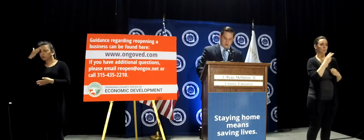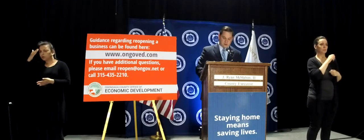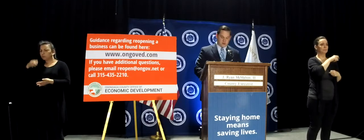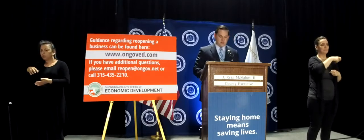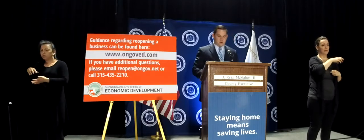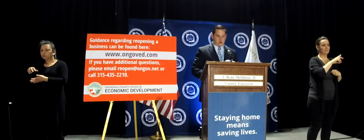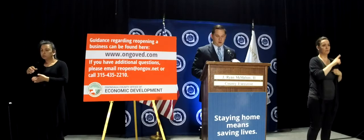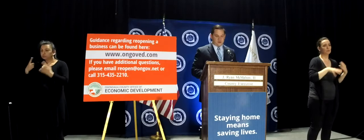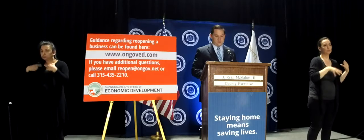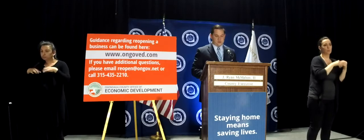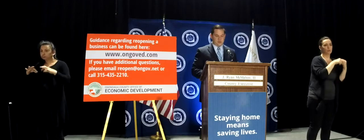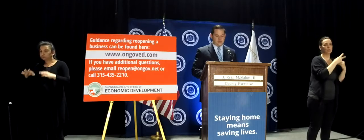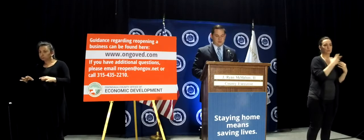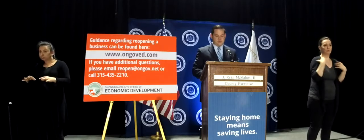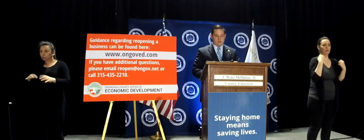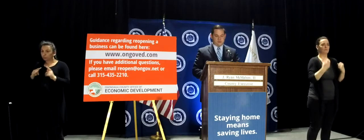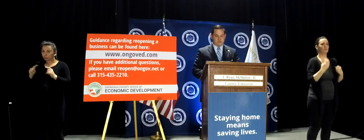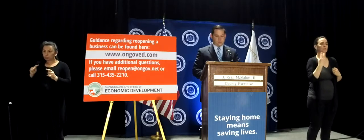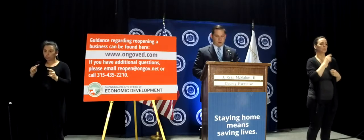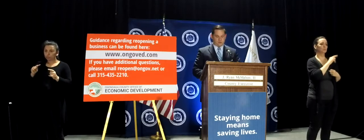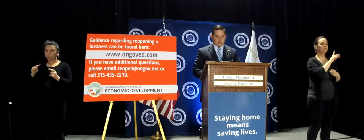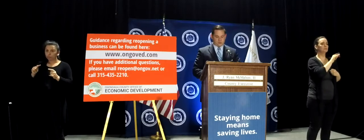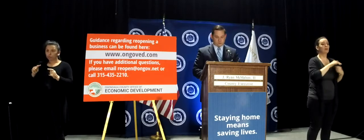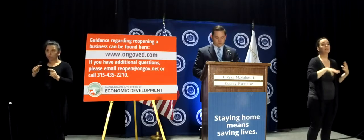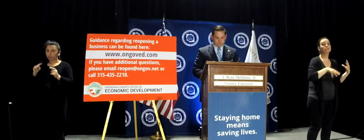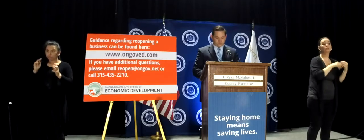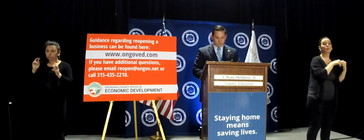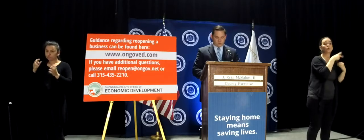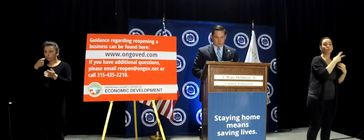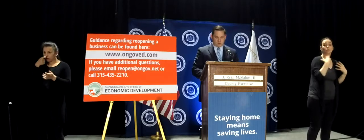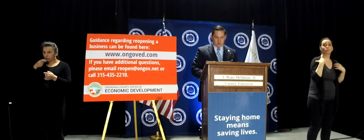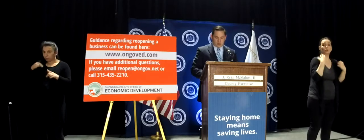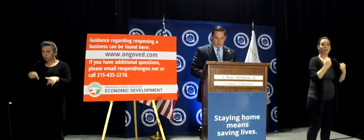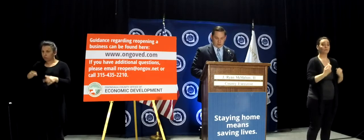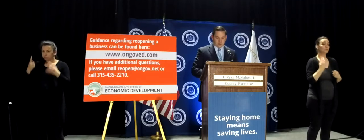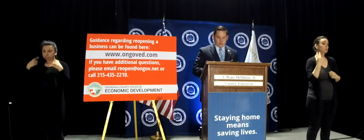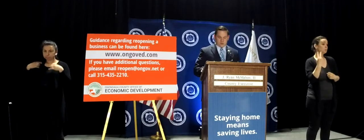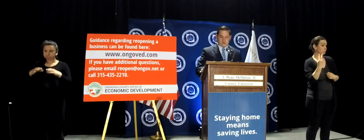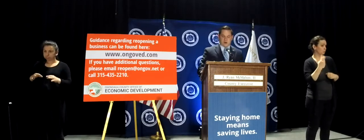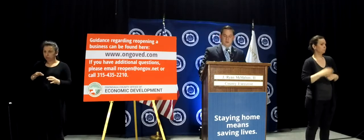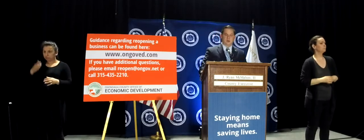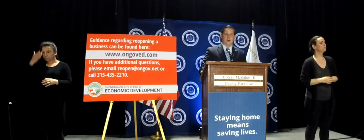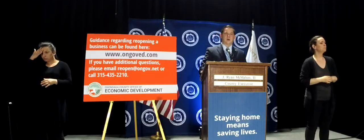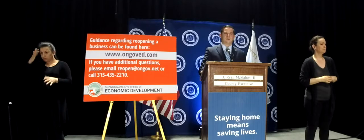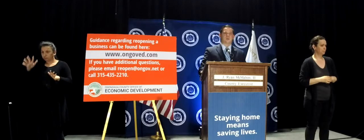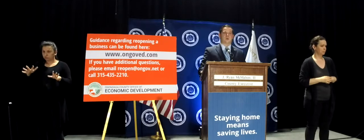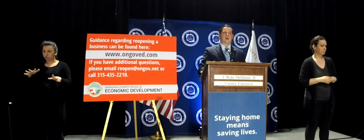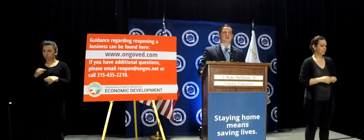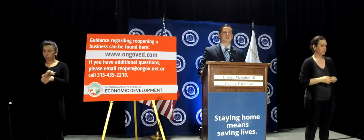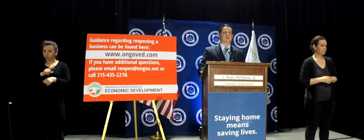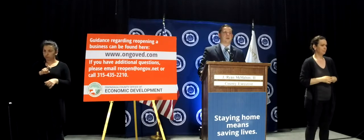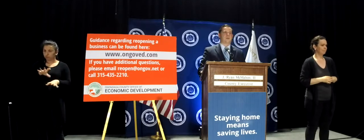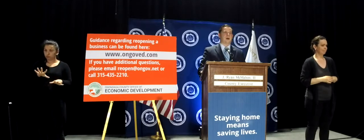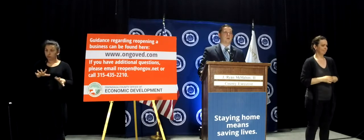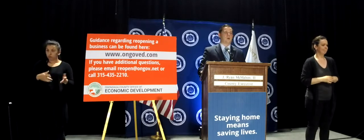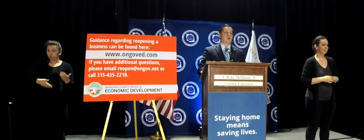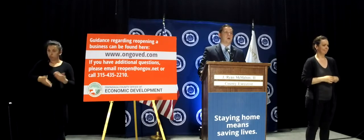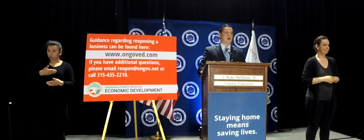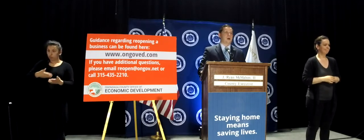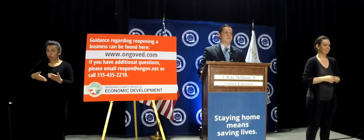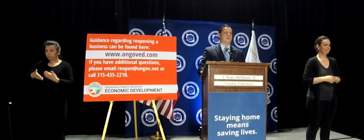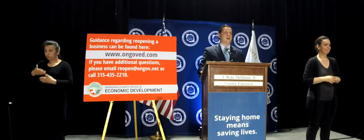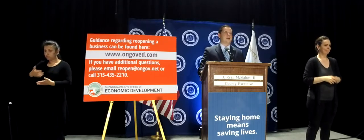Spafford, and Tully all have had 2 cases and 2 recoveries. Related to restart, I know there's been questions